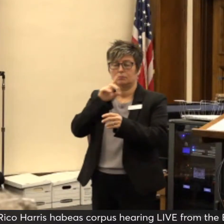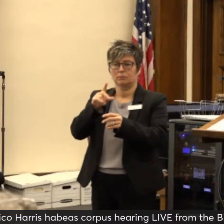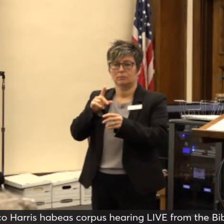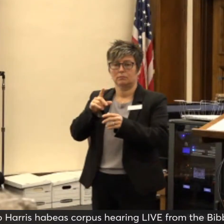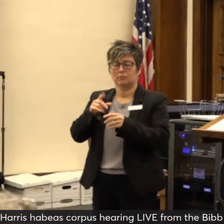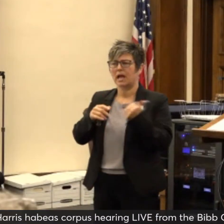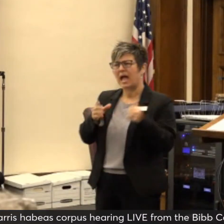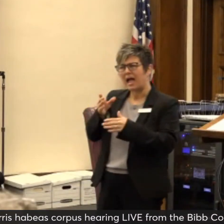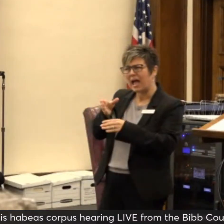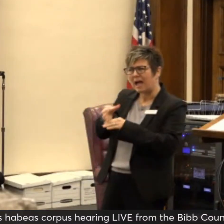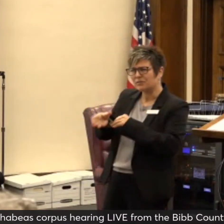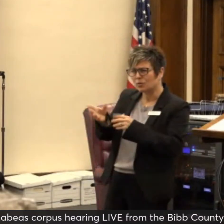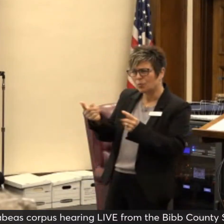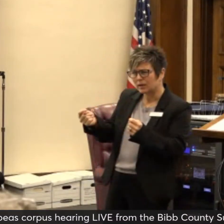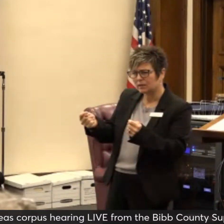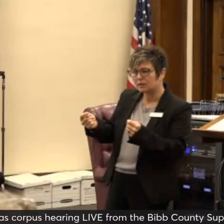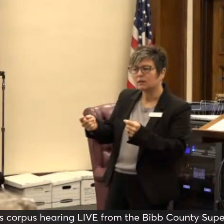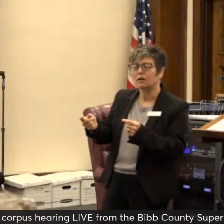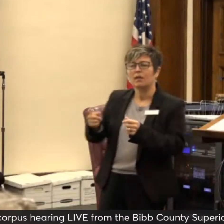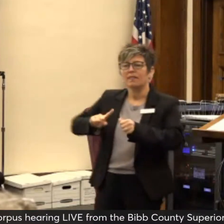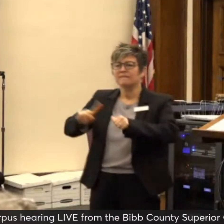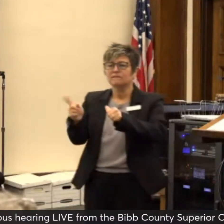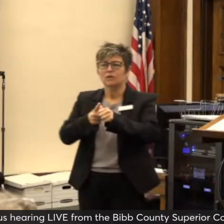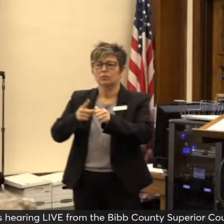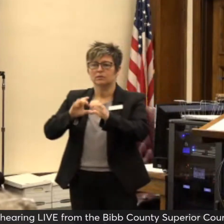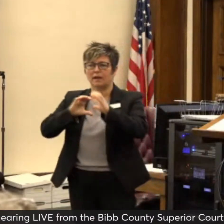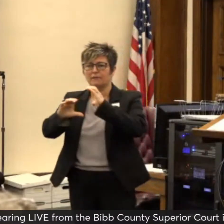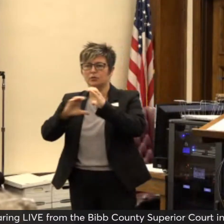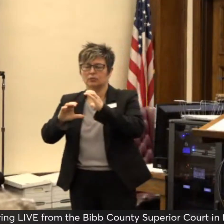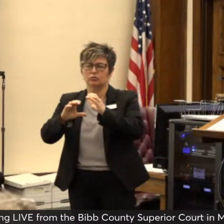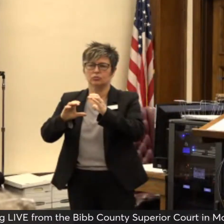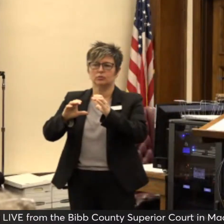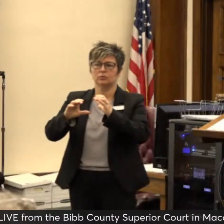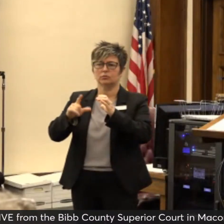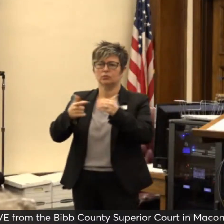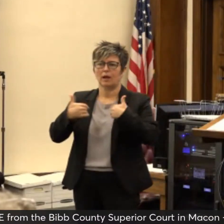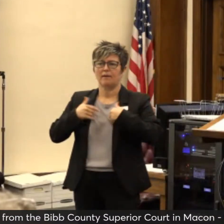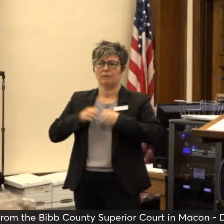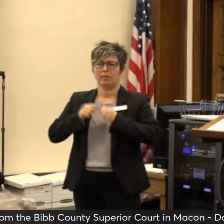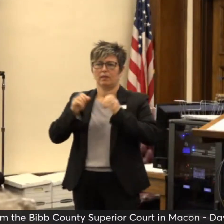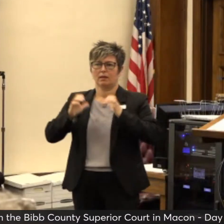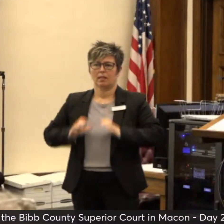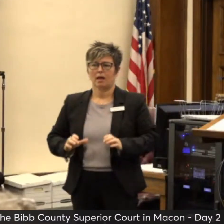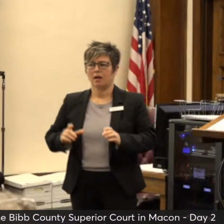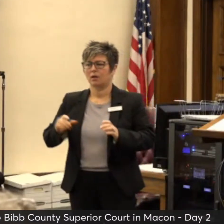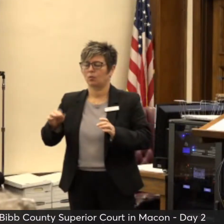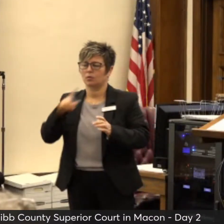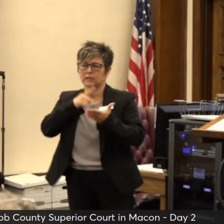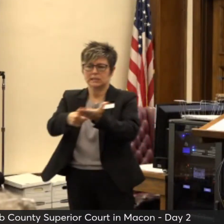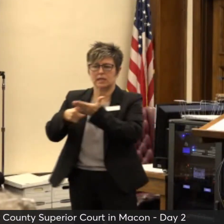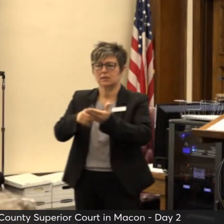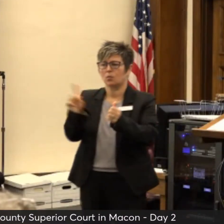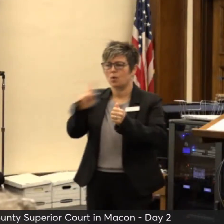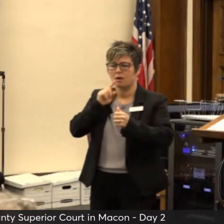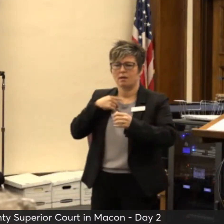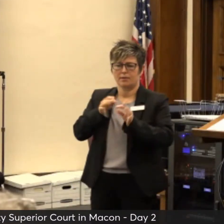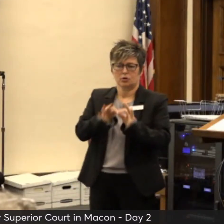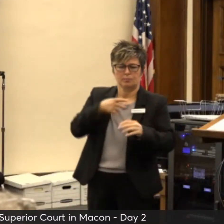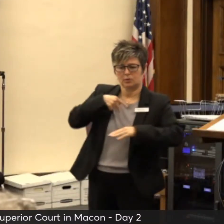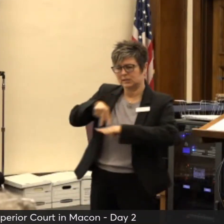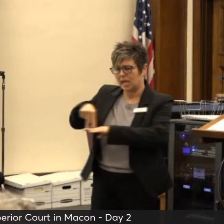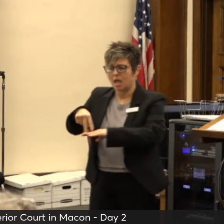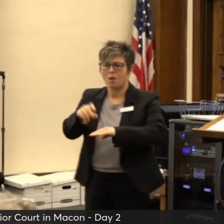After what? After that initial conversation where you're kind of discussing where the interpreters are going to be and his level of